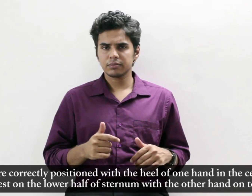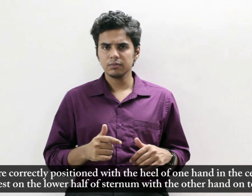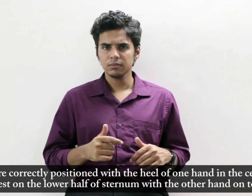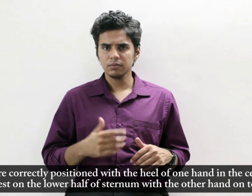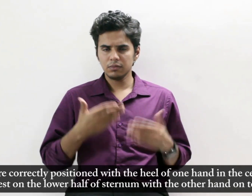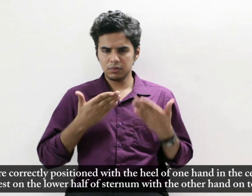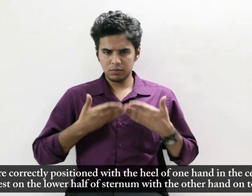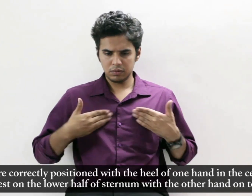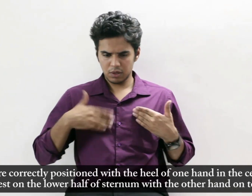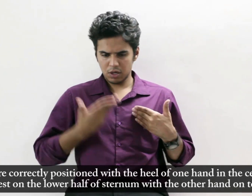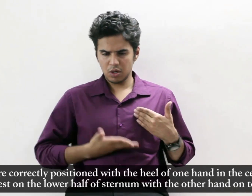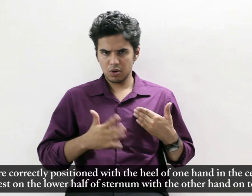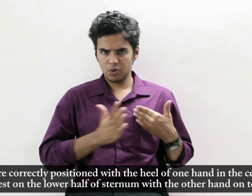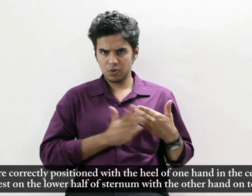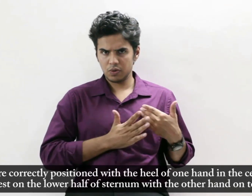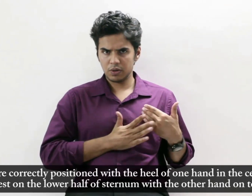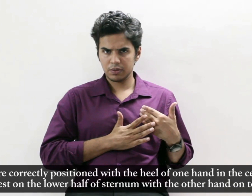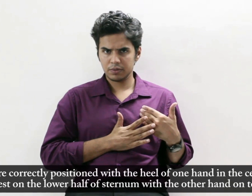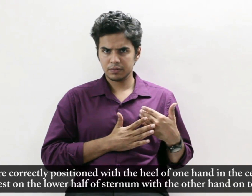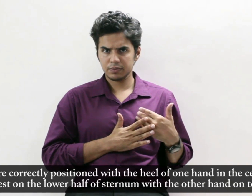sternum with the other hand on top.